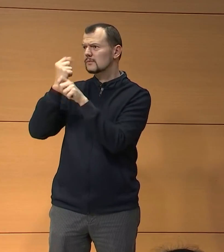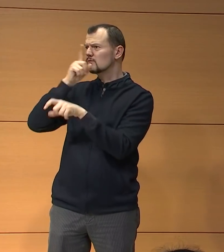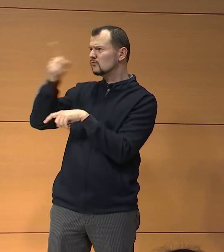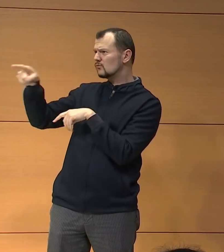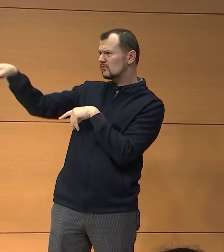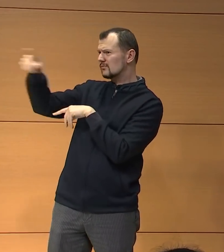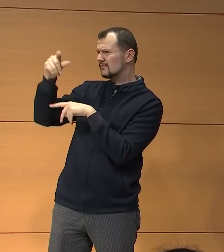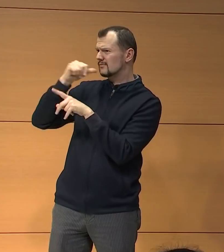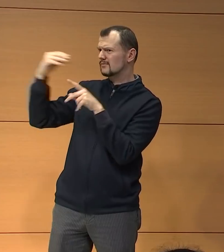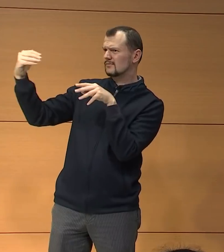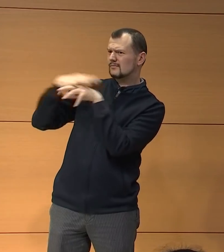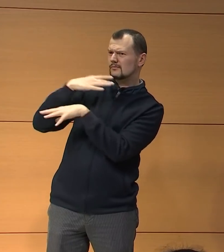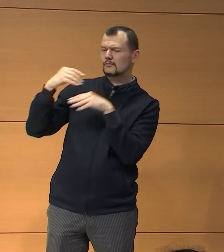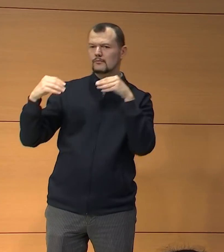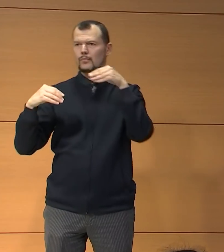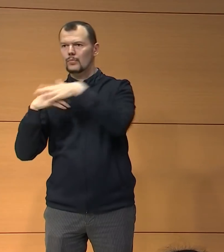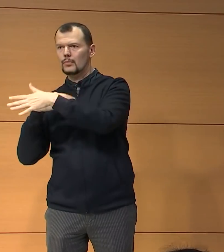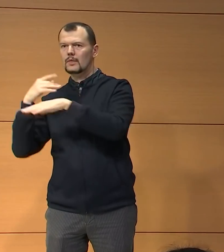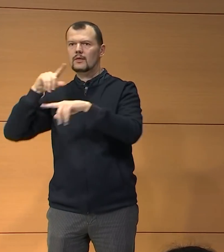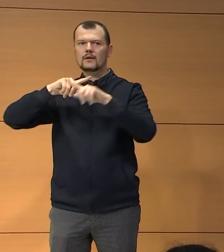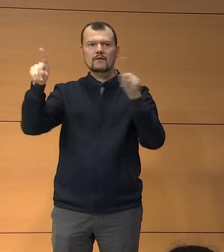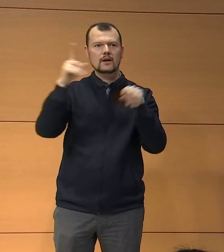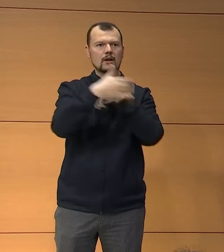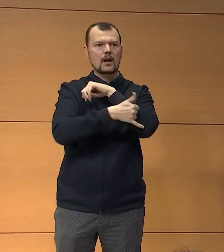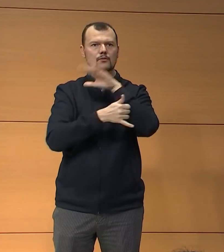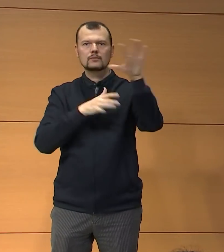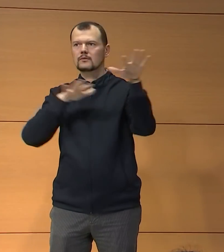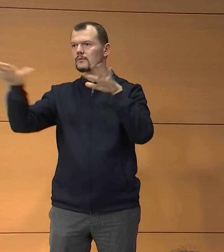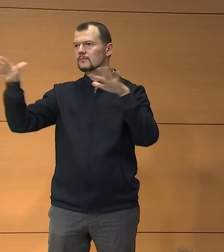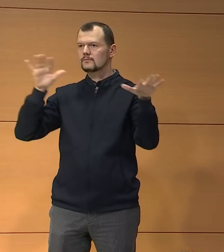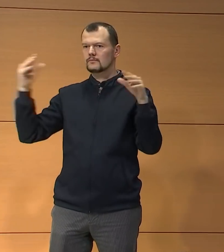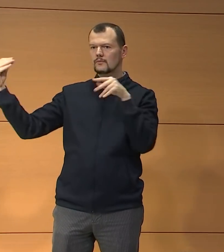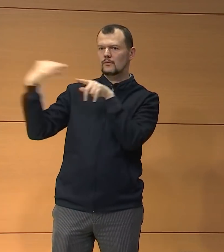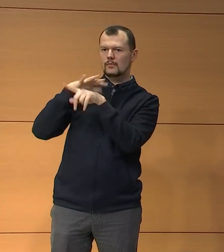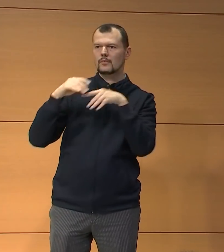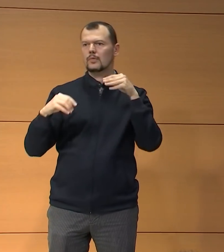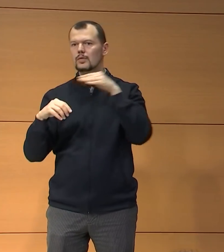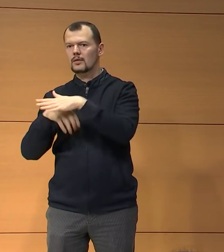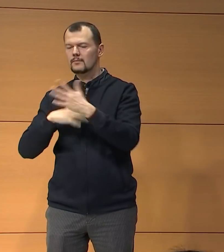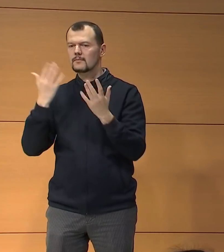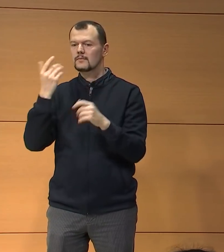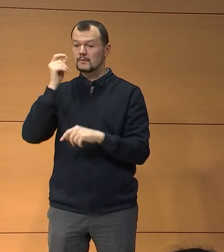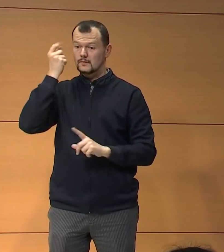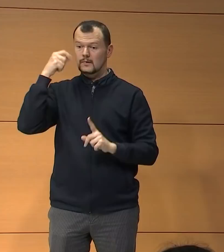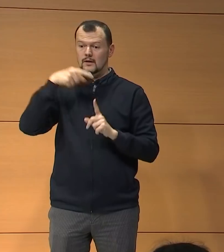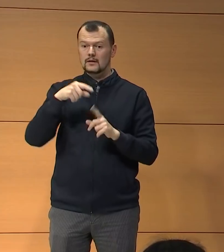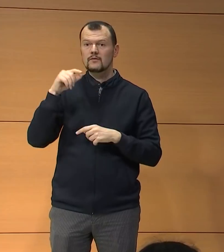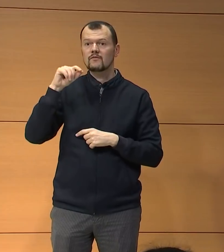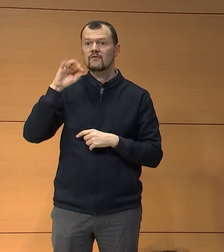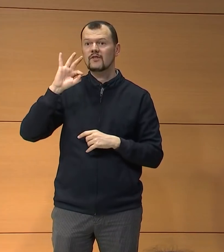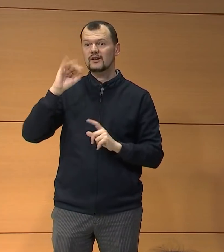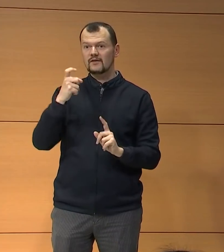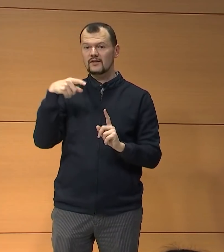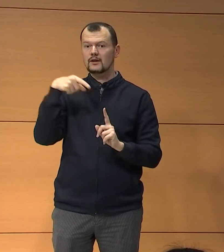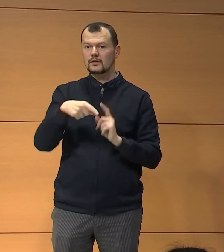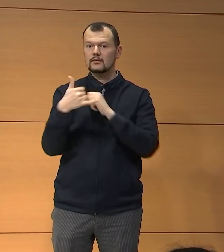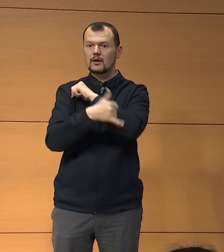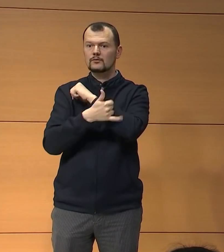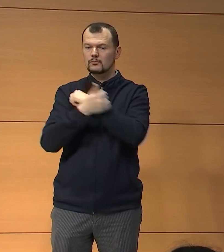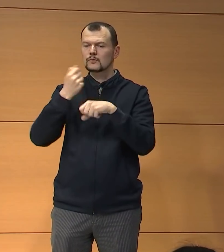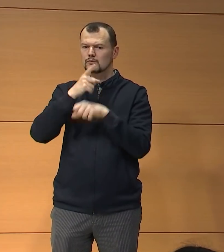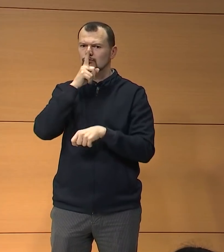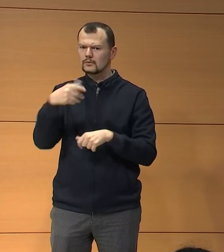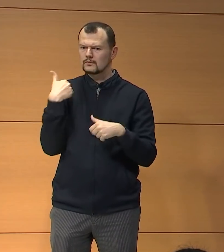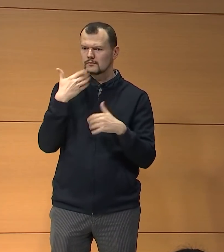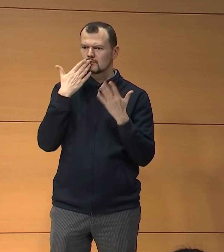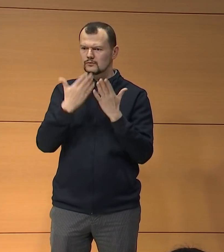sustained community spread. Fairfax County has been taking proactive actions to prepare for the possibility